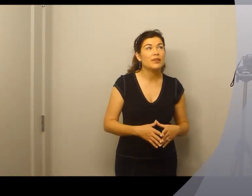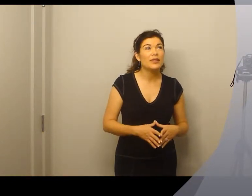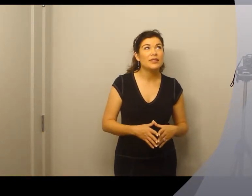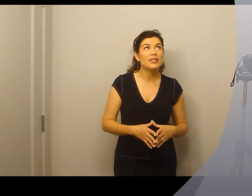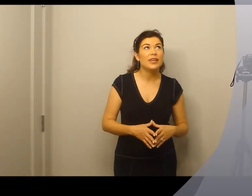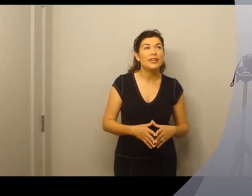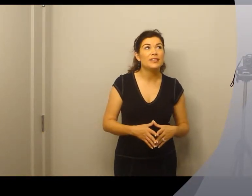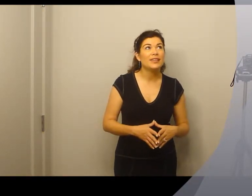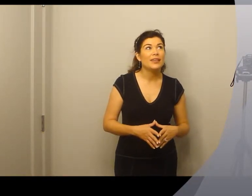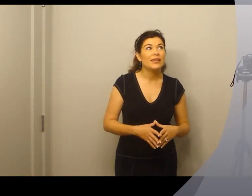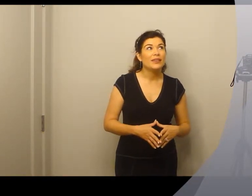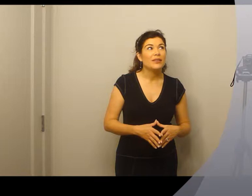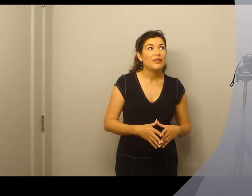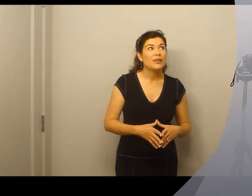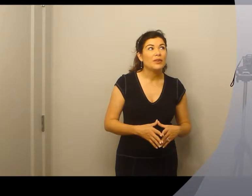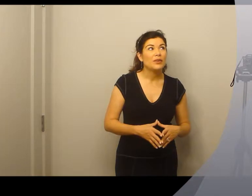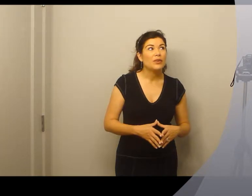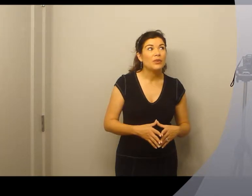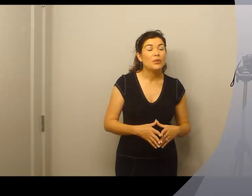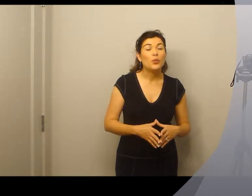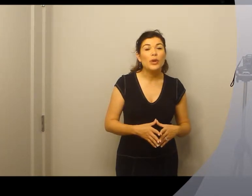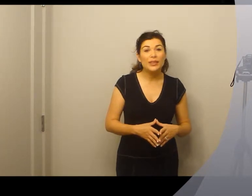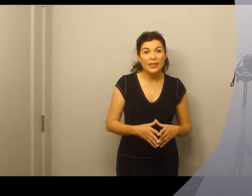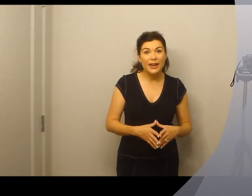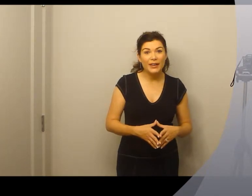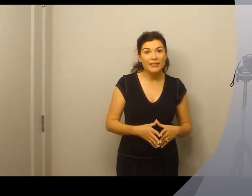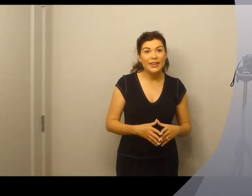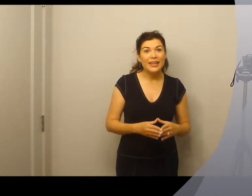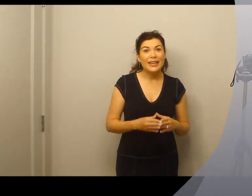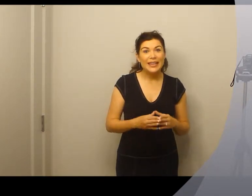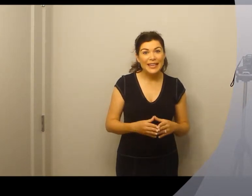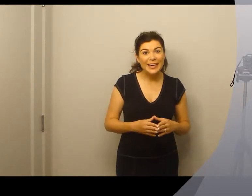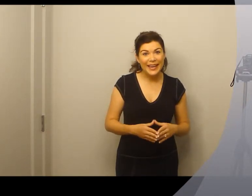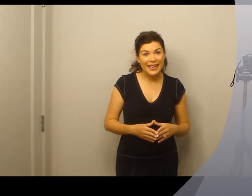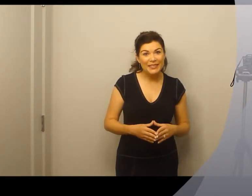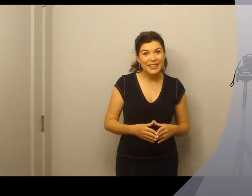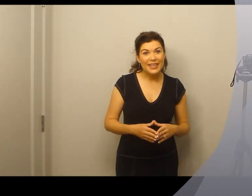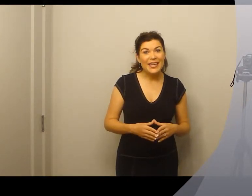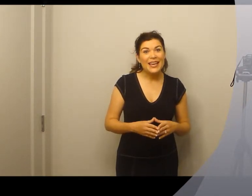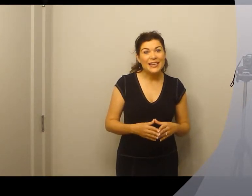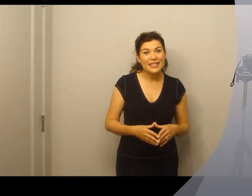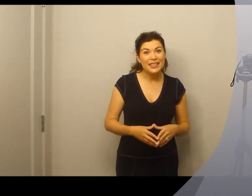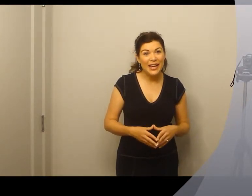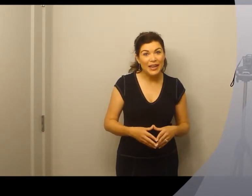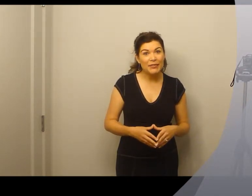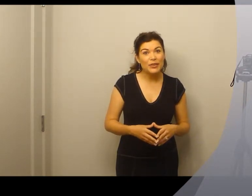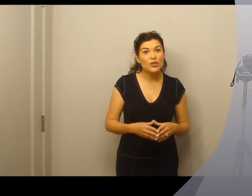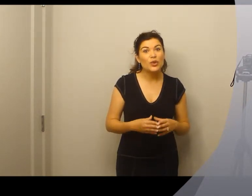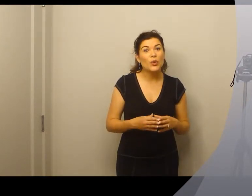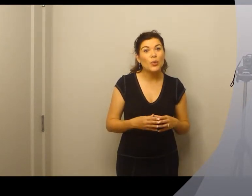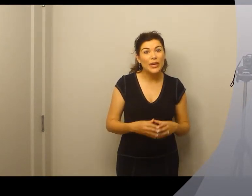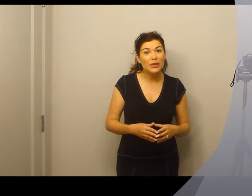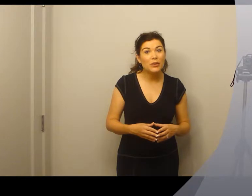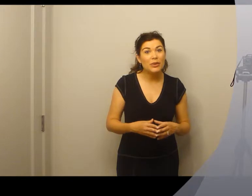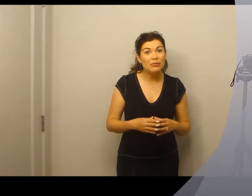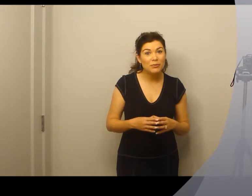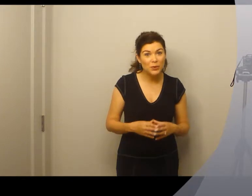scars in his hands. With love, he gave his life so we could be